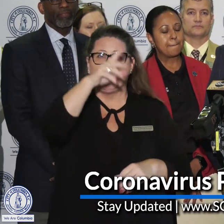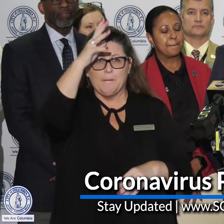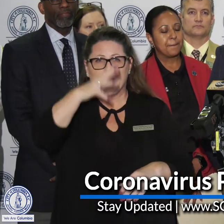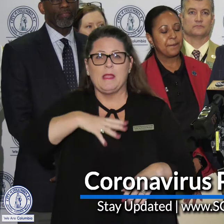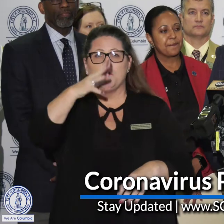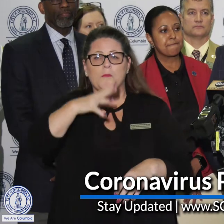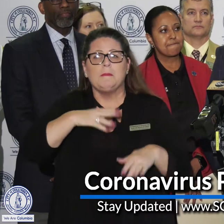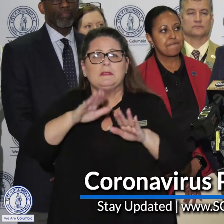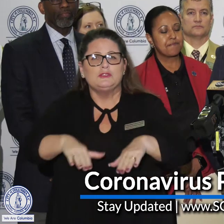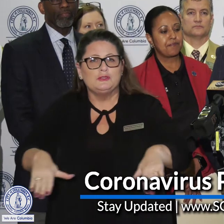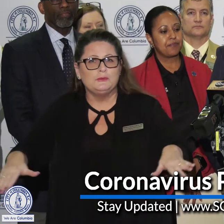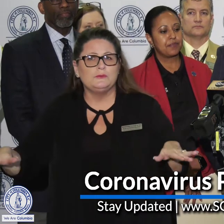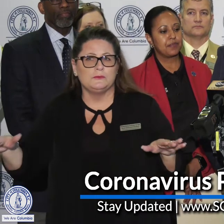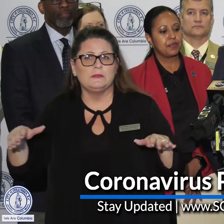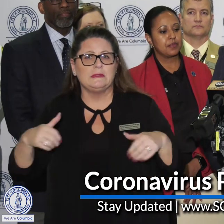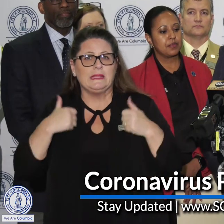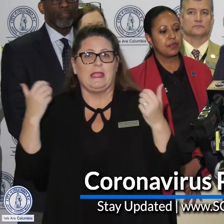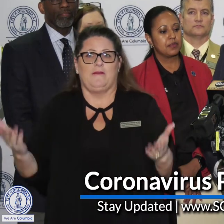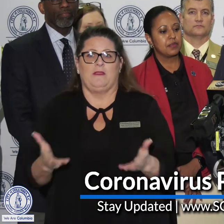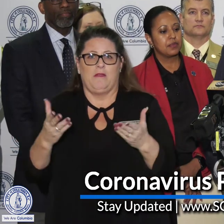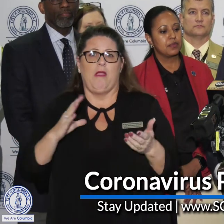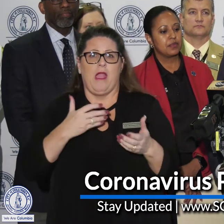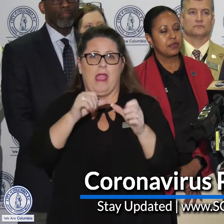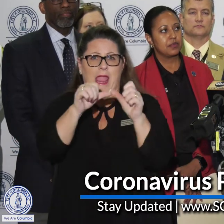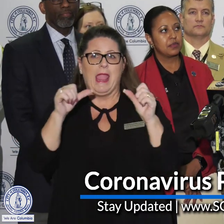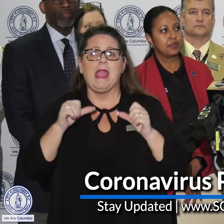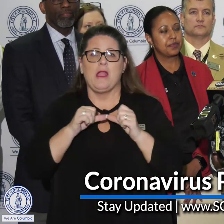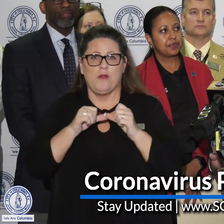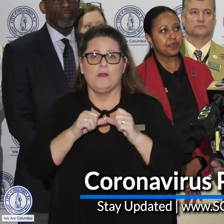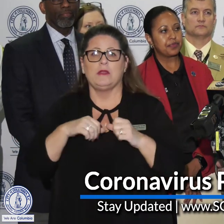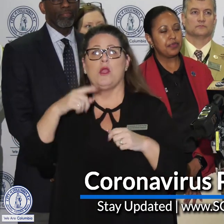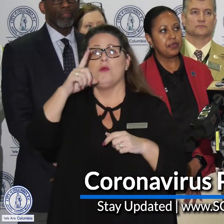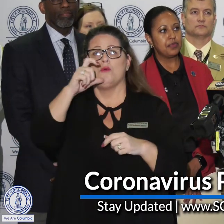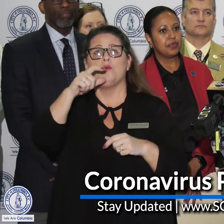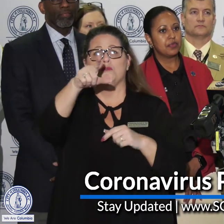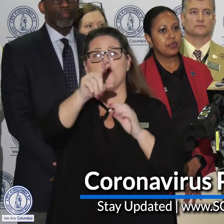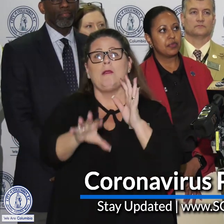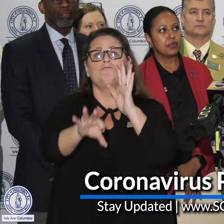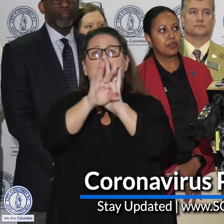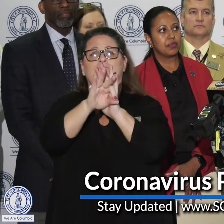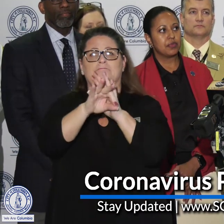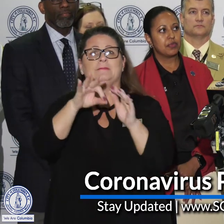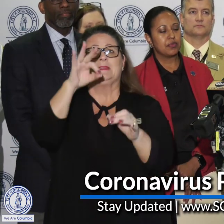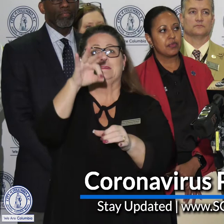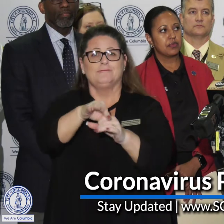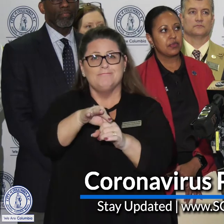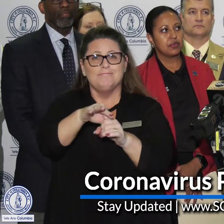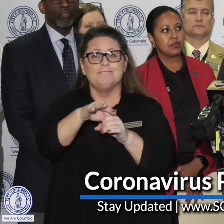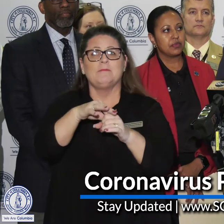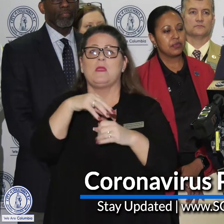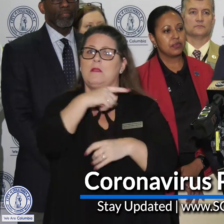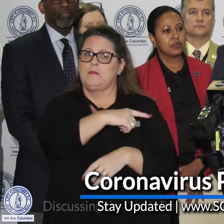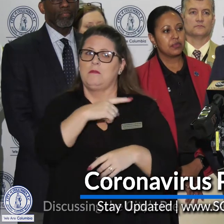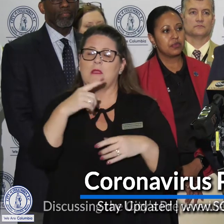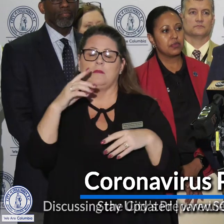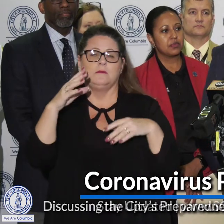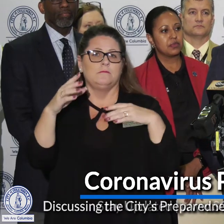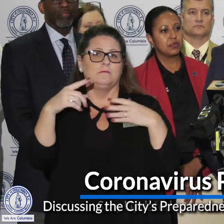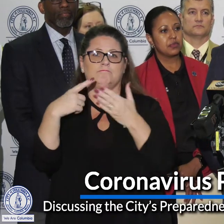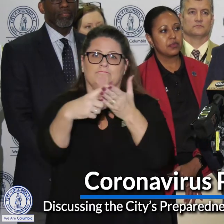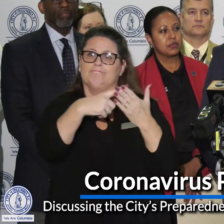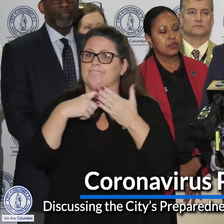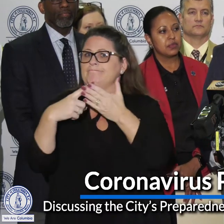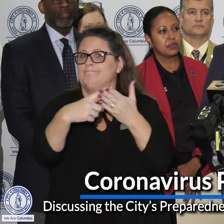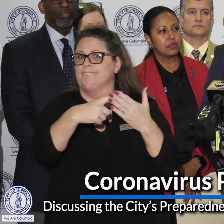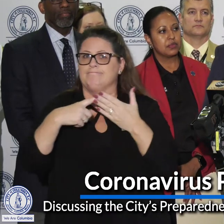and children that we represent to know that your elected leaders, your appointed leaders, are effectively communicating as we deal with